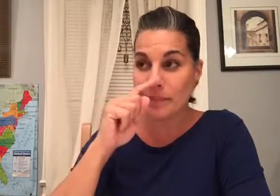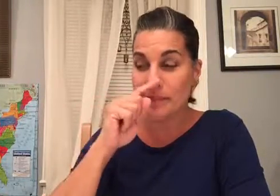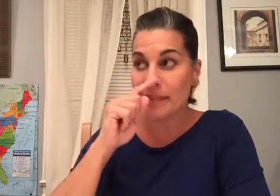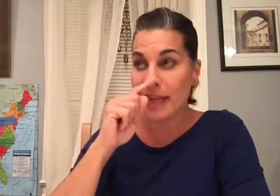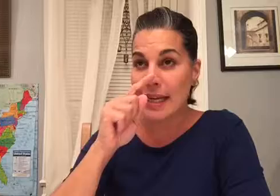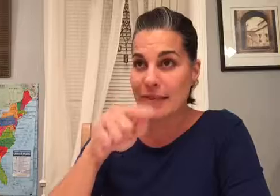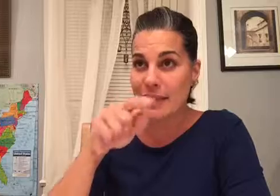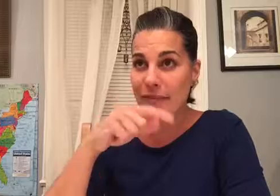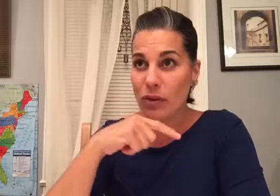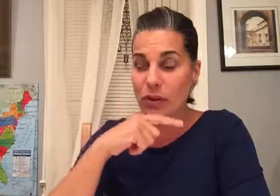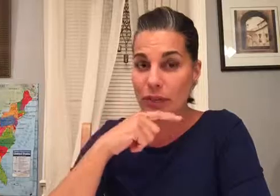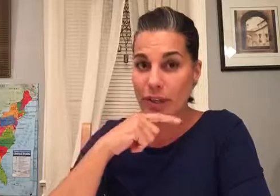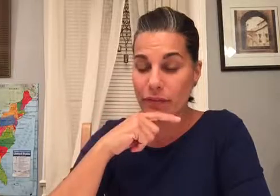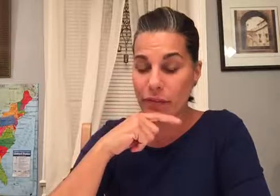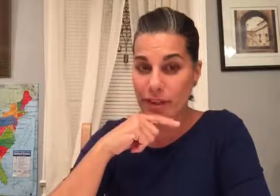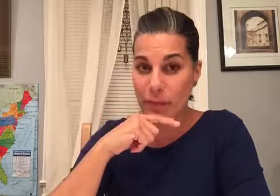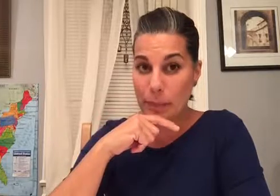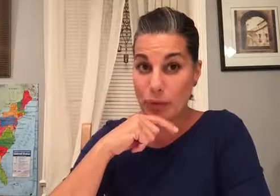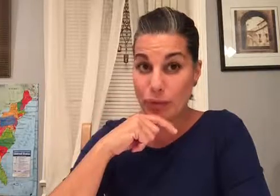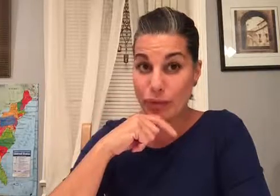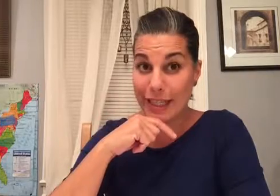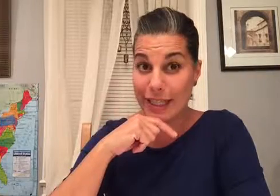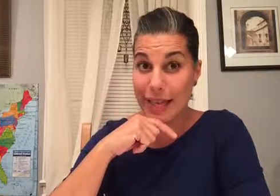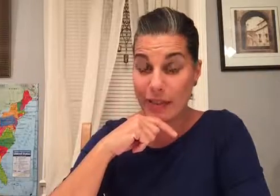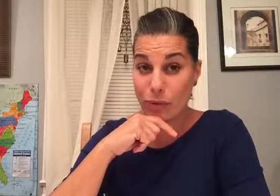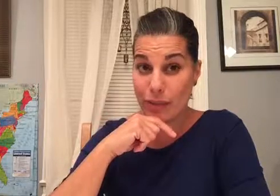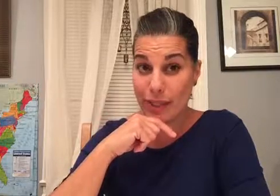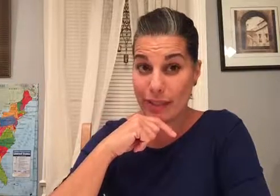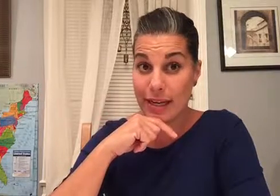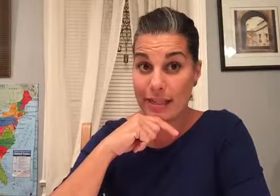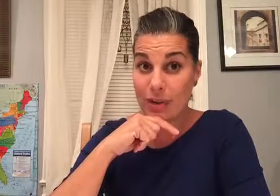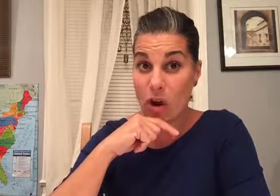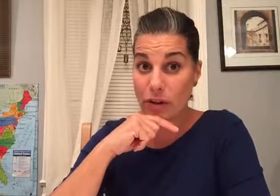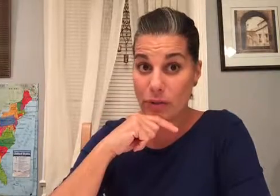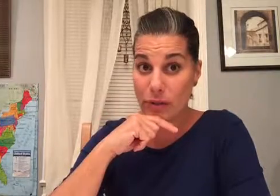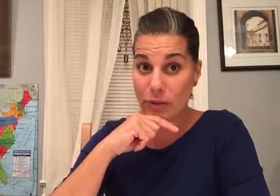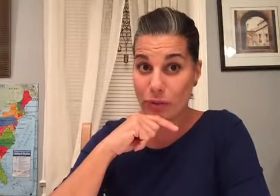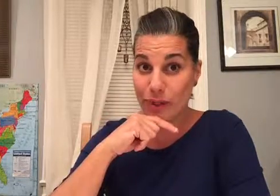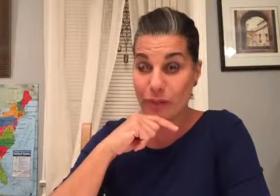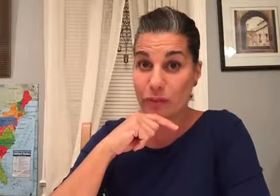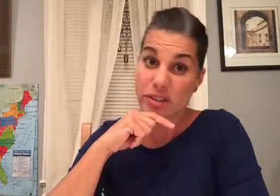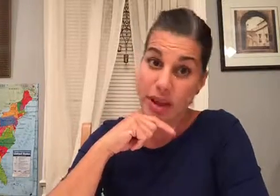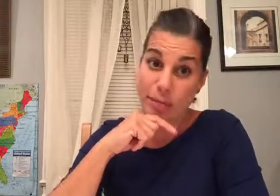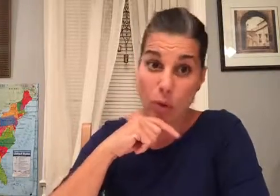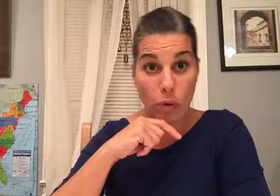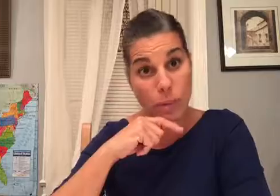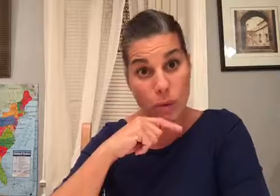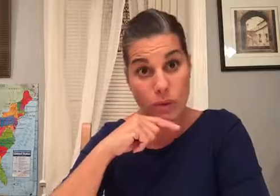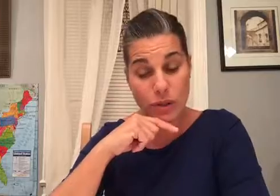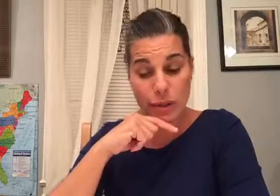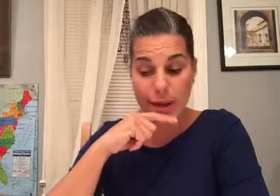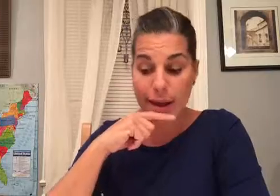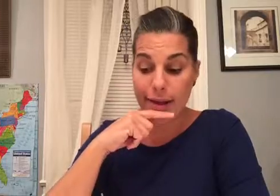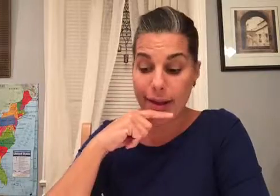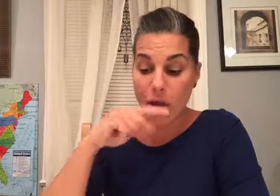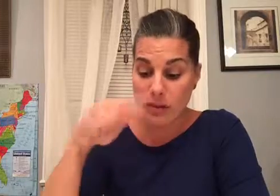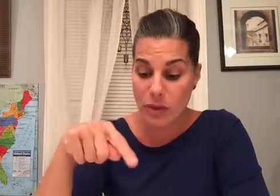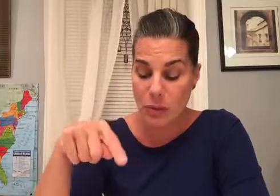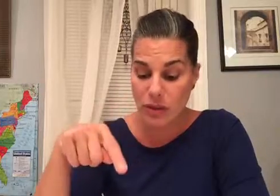is it difficult for deaf people to read? Can they read? And is it hard for them to read? For some or most. And I also want